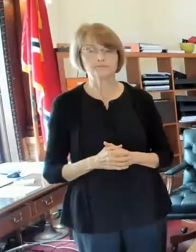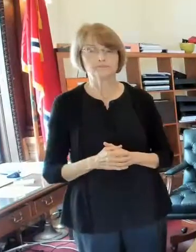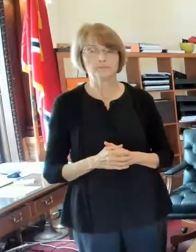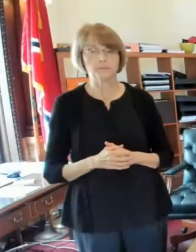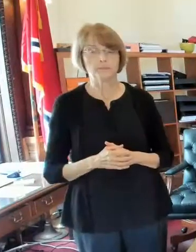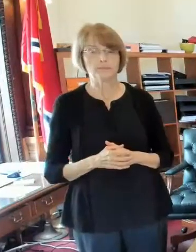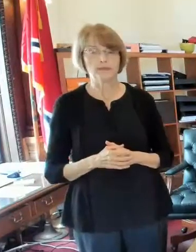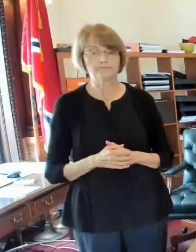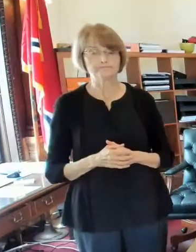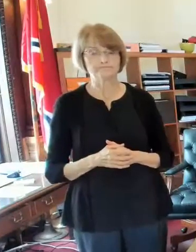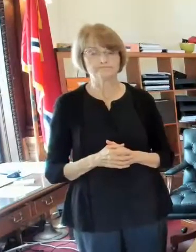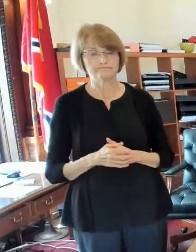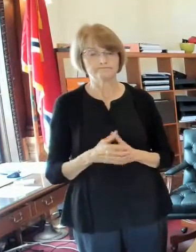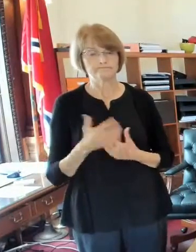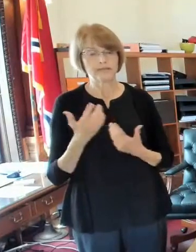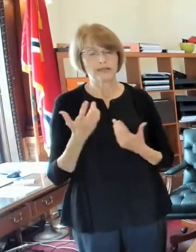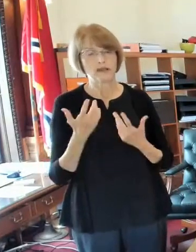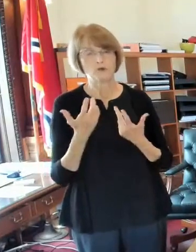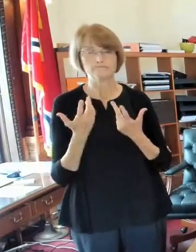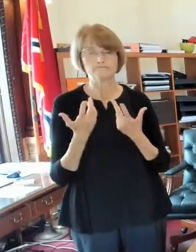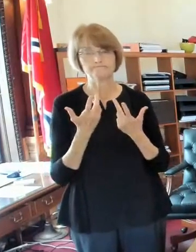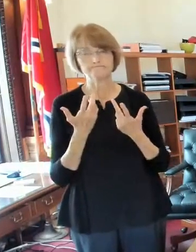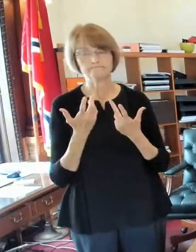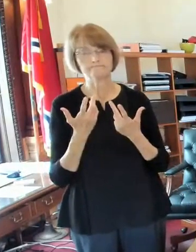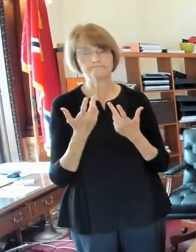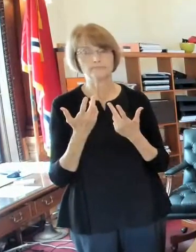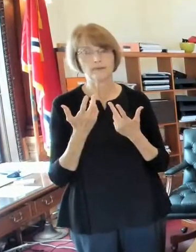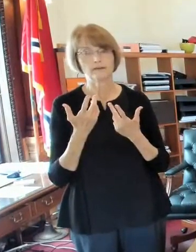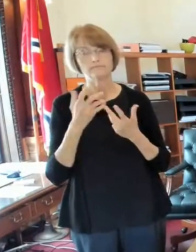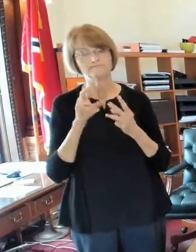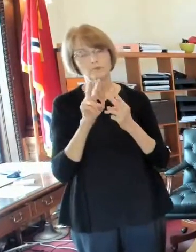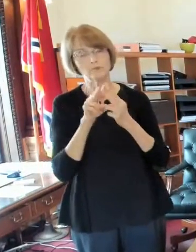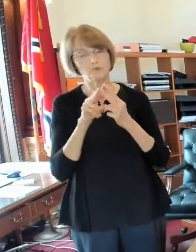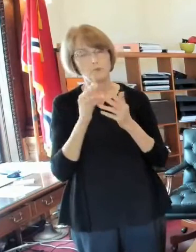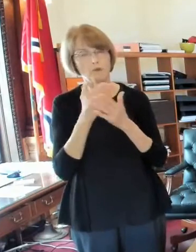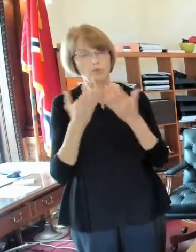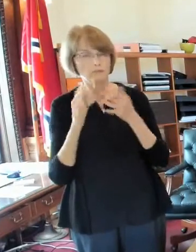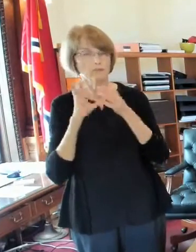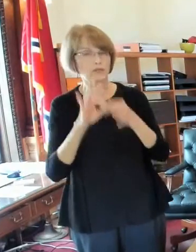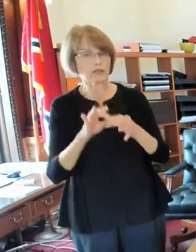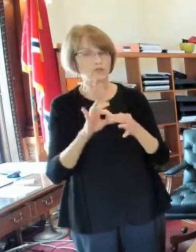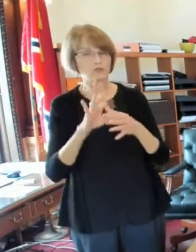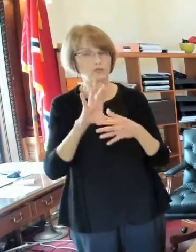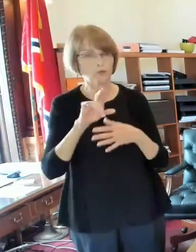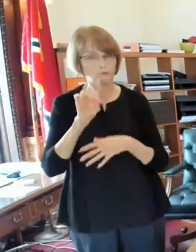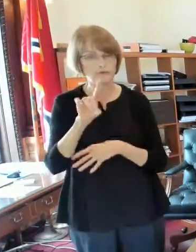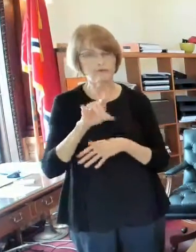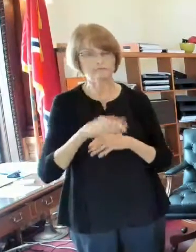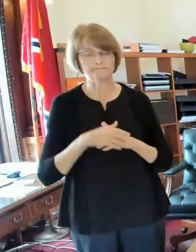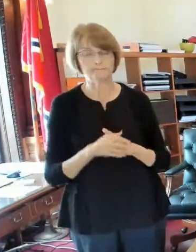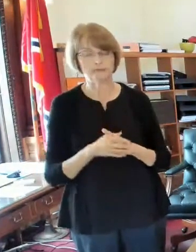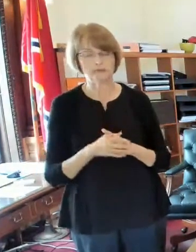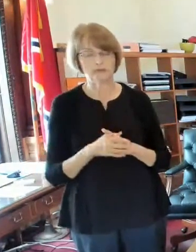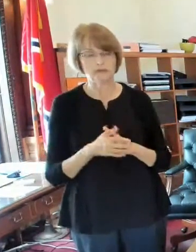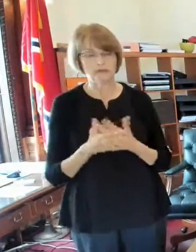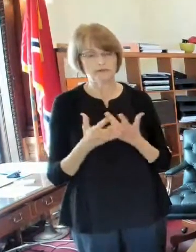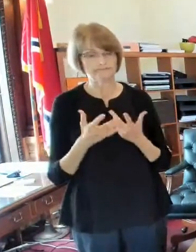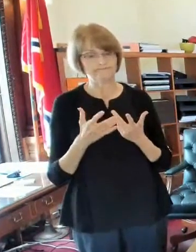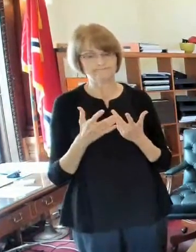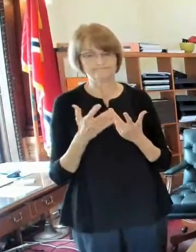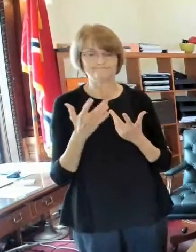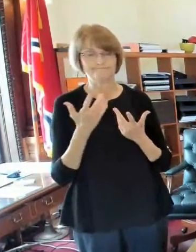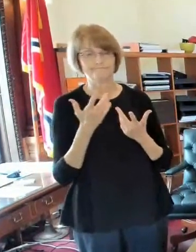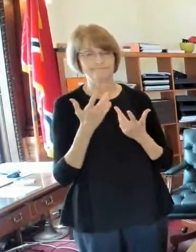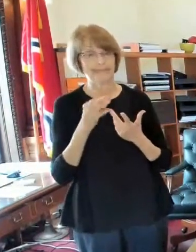Couple of other things with regard to related to COVID. And that is, you've heard me speak, if you've